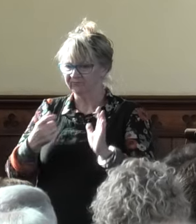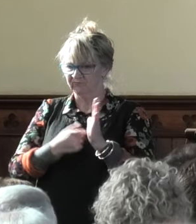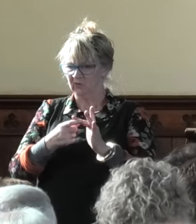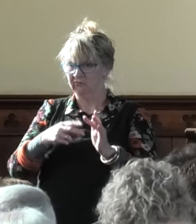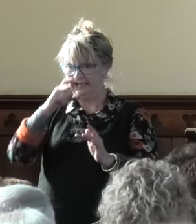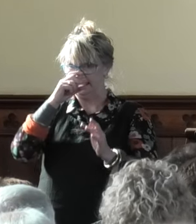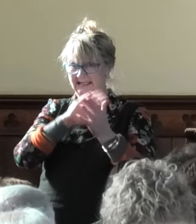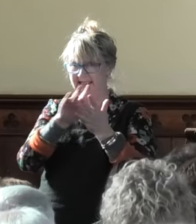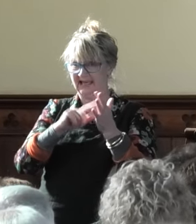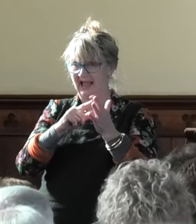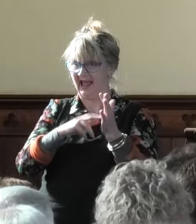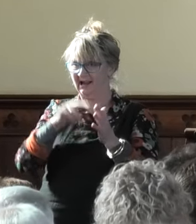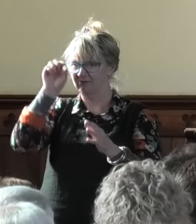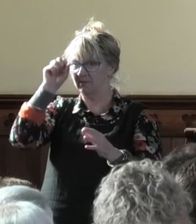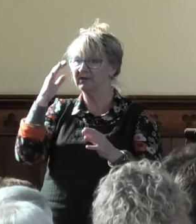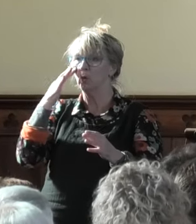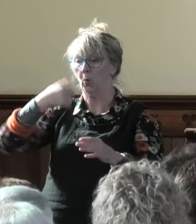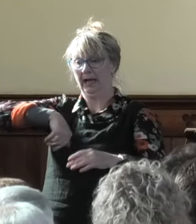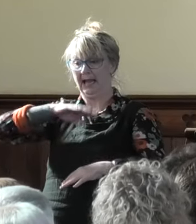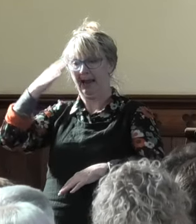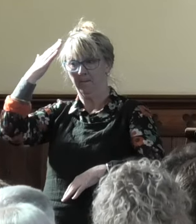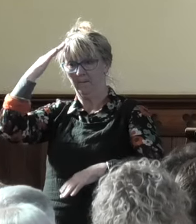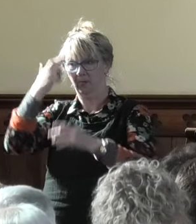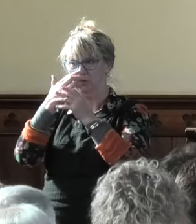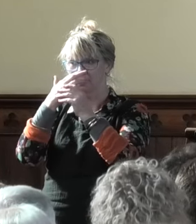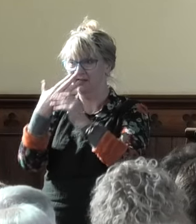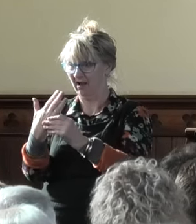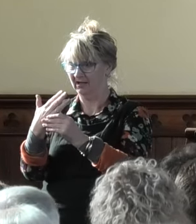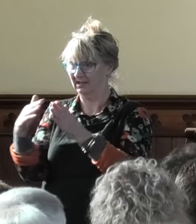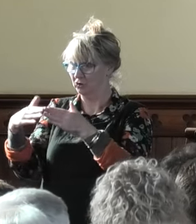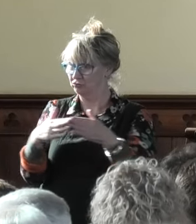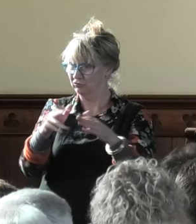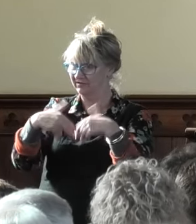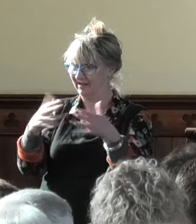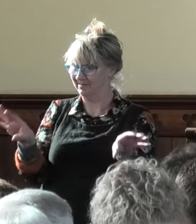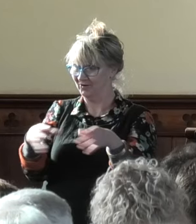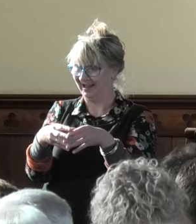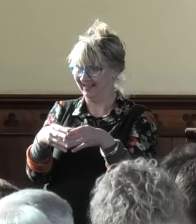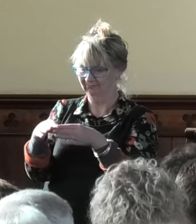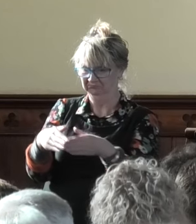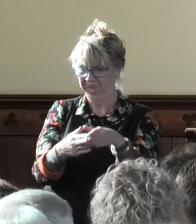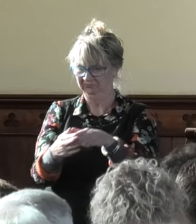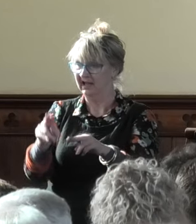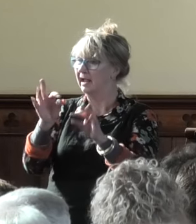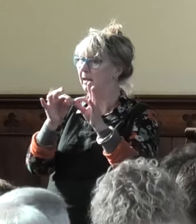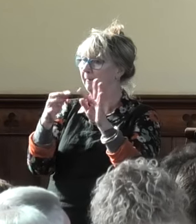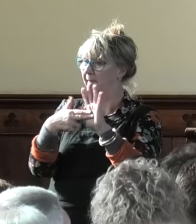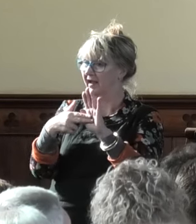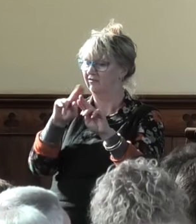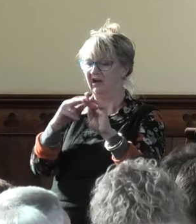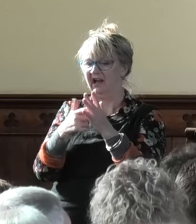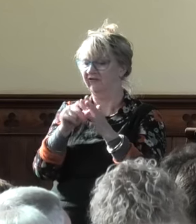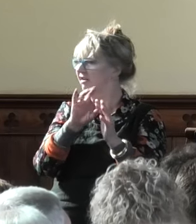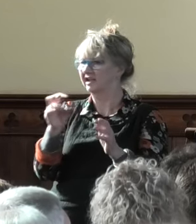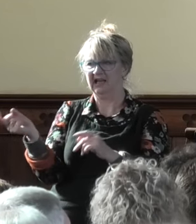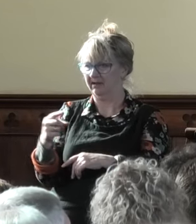sister Helen remembers that when our mum was 90, we went on a cruise as a family. Ben and Fred did not come, so